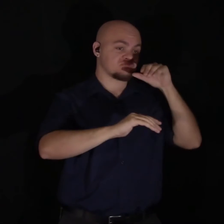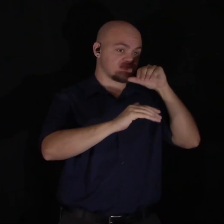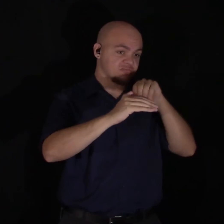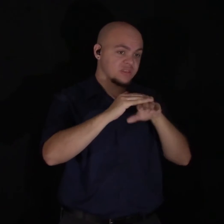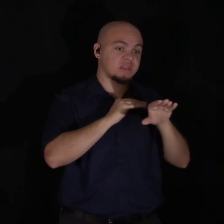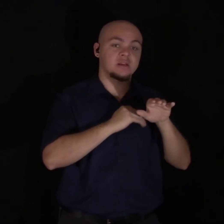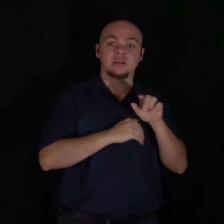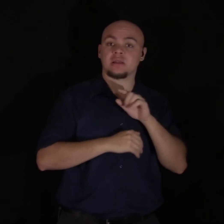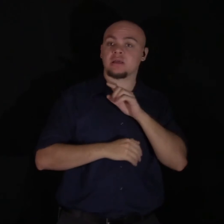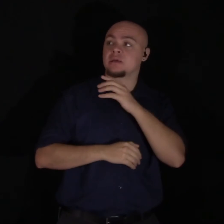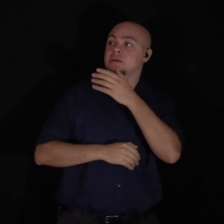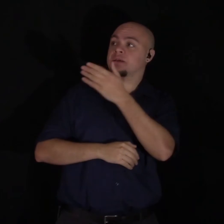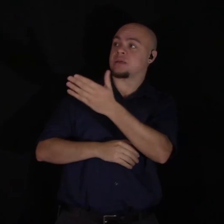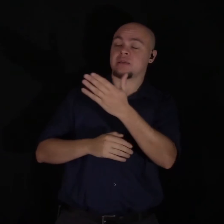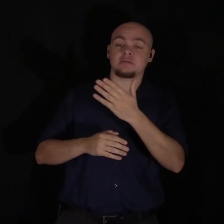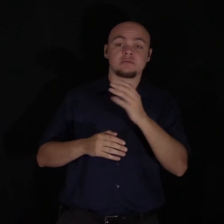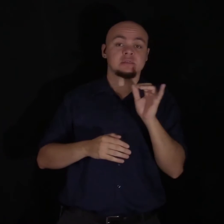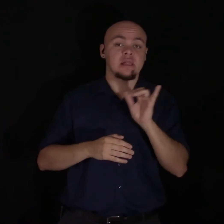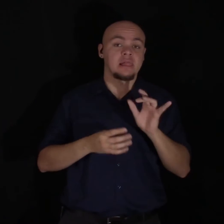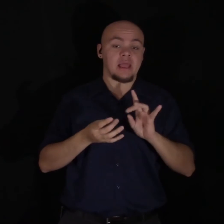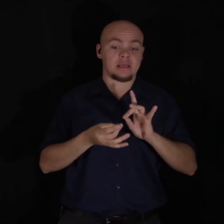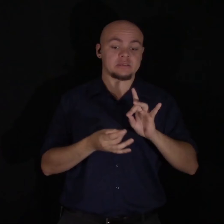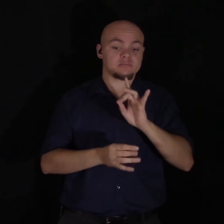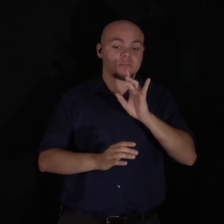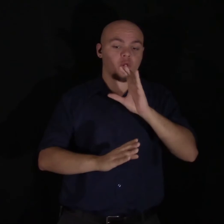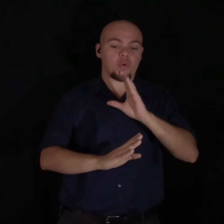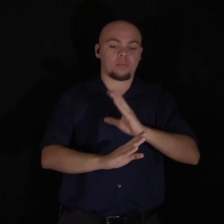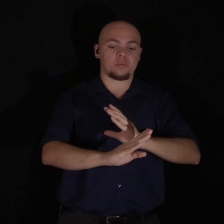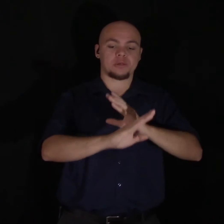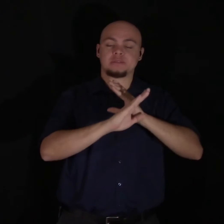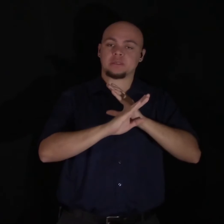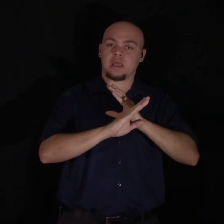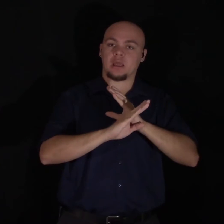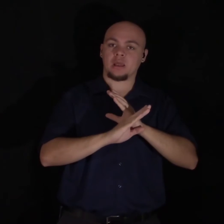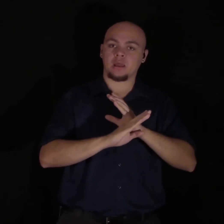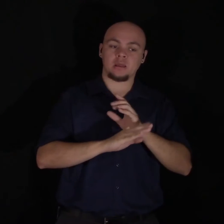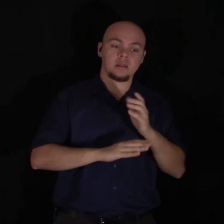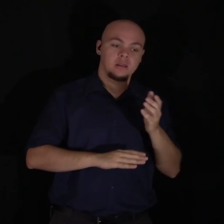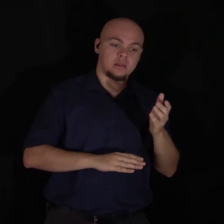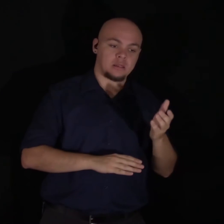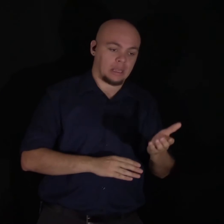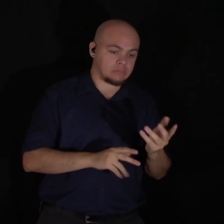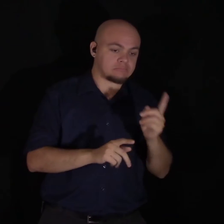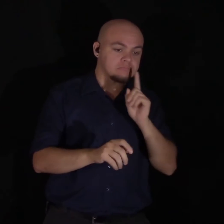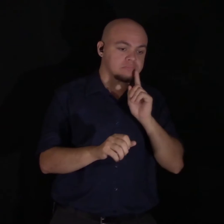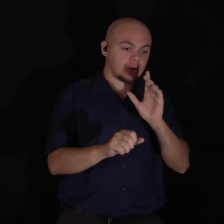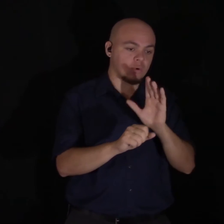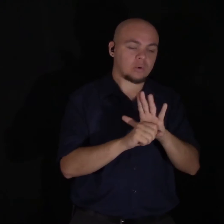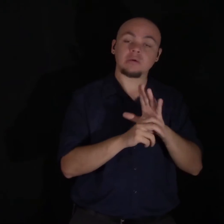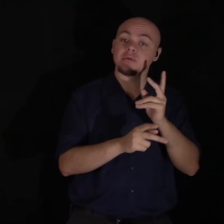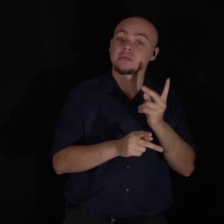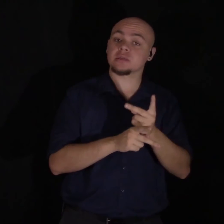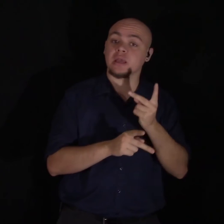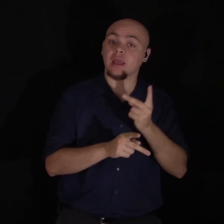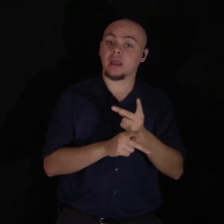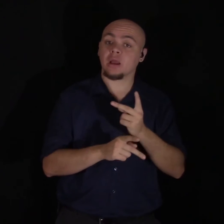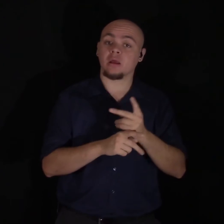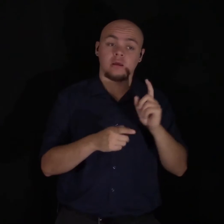a protecting spirit to the poor girl, who committed herself to his care, and after the interment of his friend he conducted her